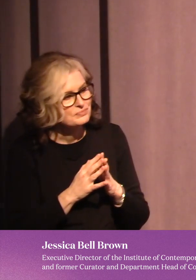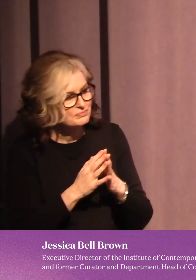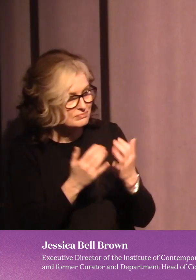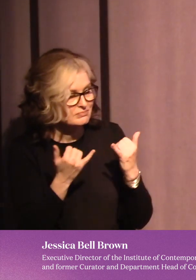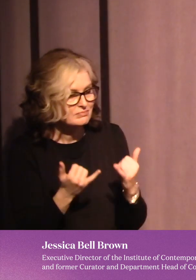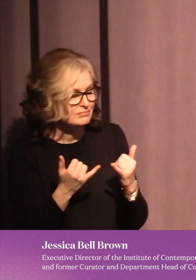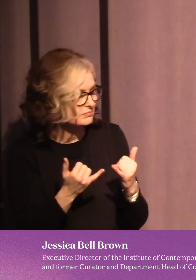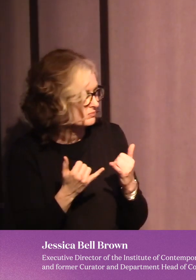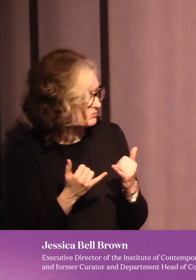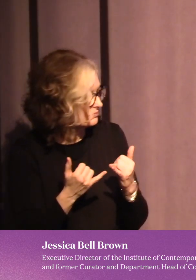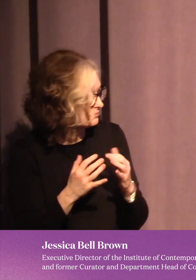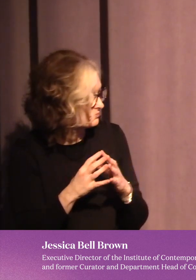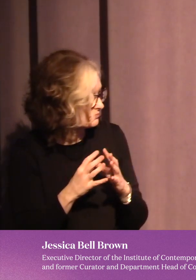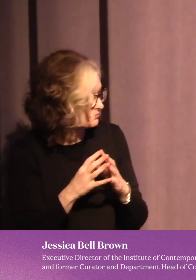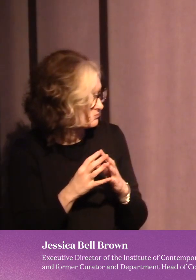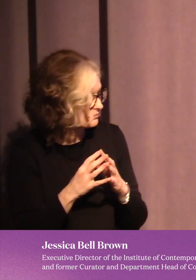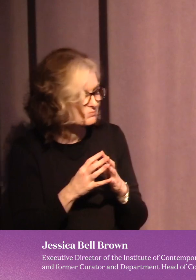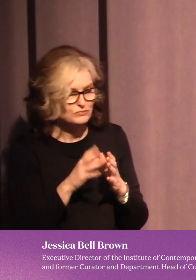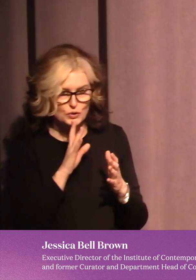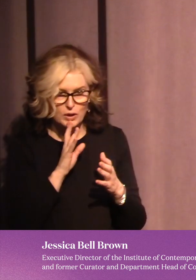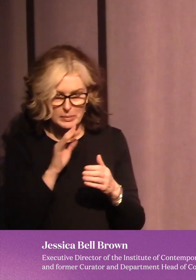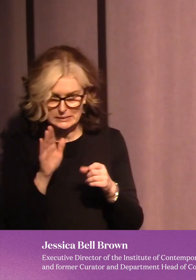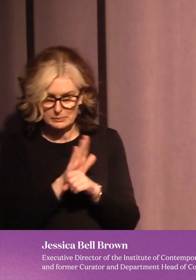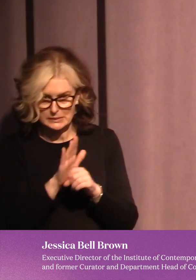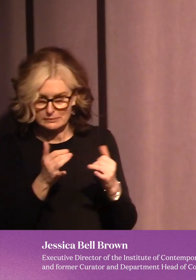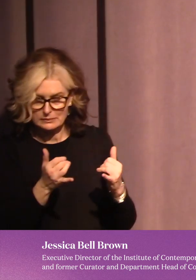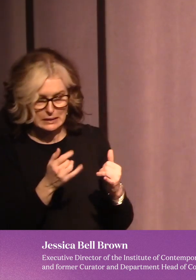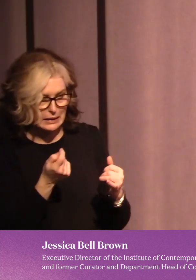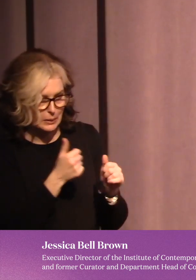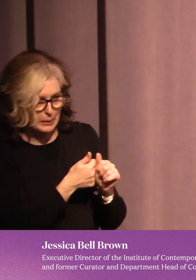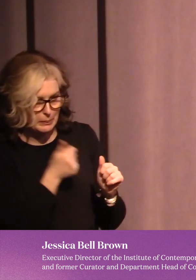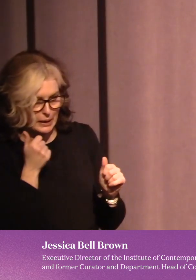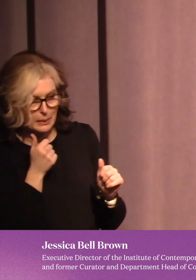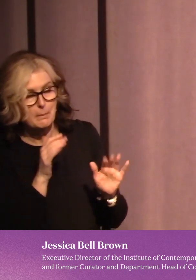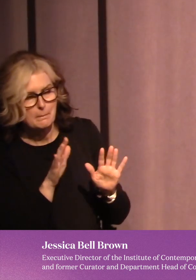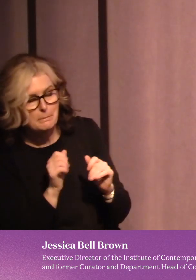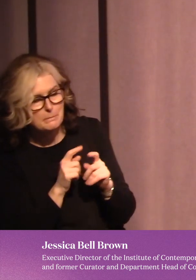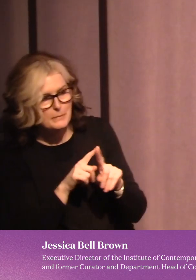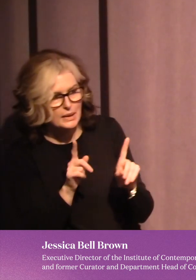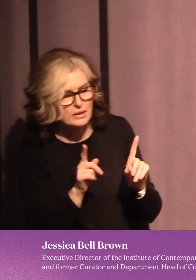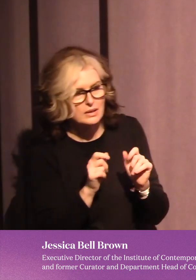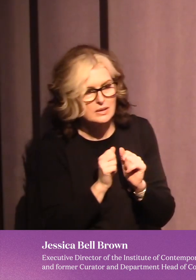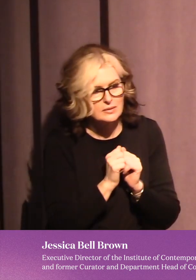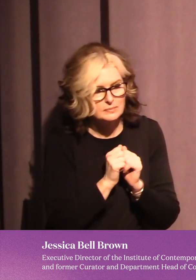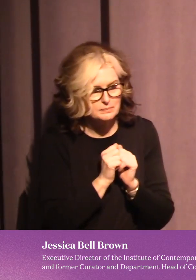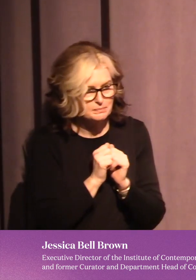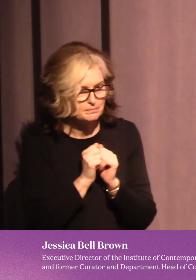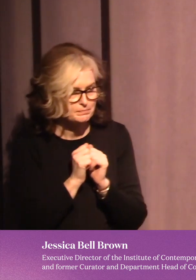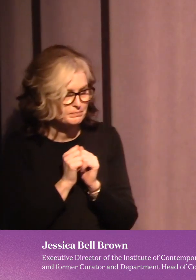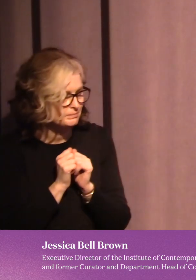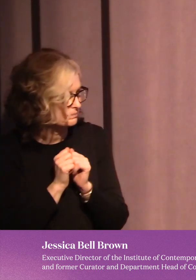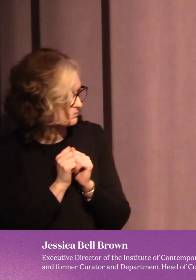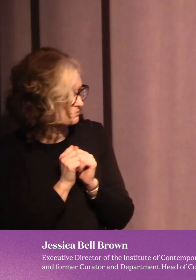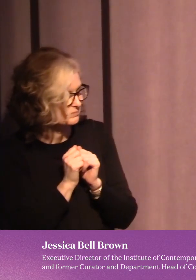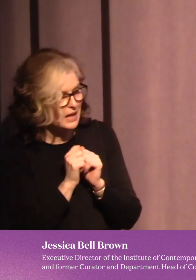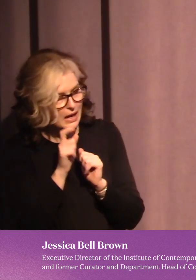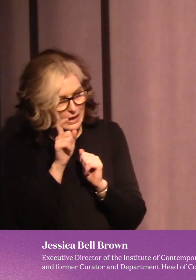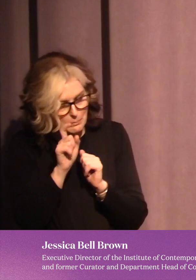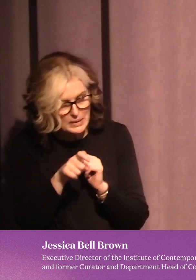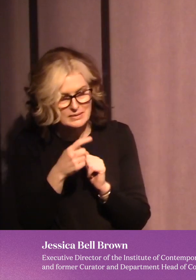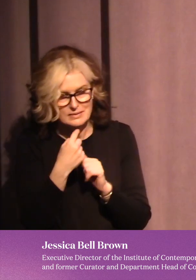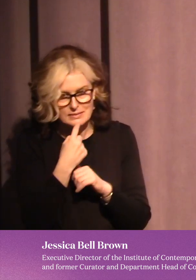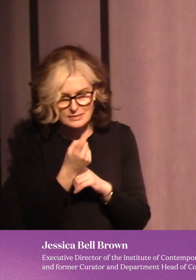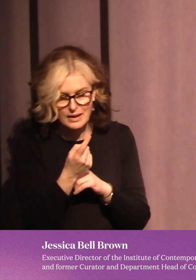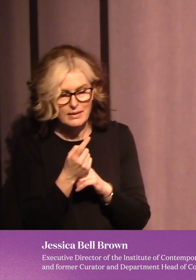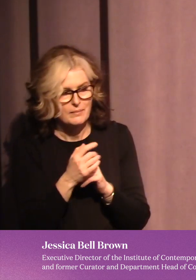I'm going to handle some business right now because we're a little behind. However, I'd be remiss not to